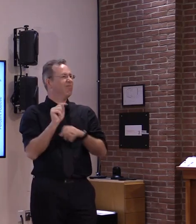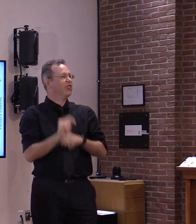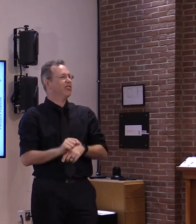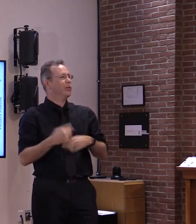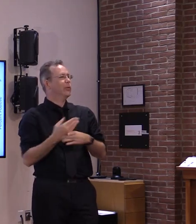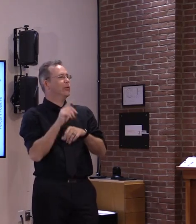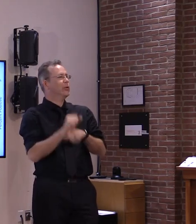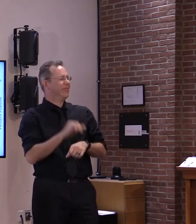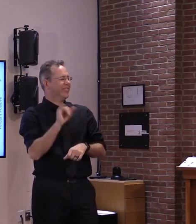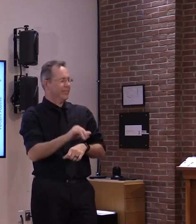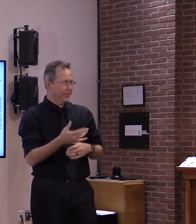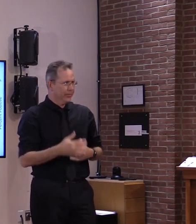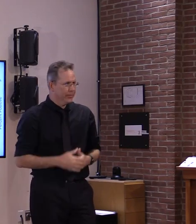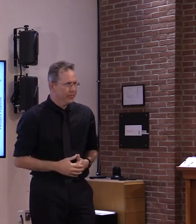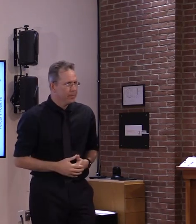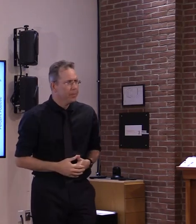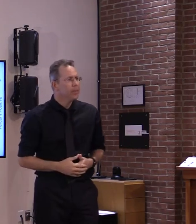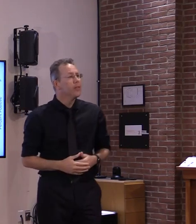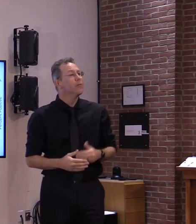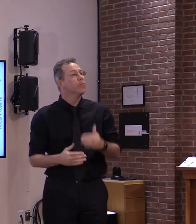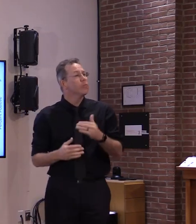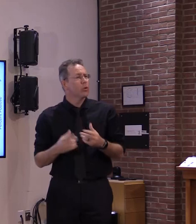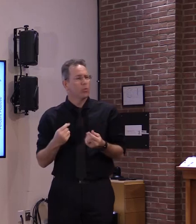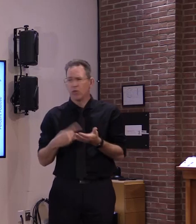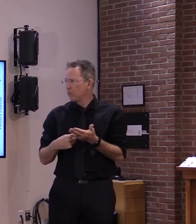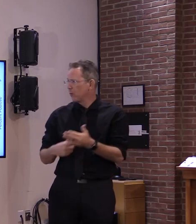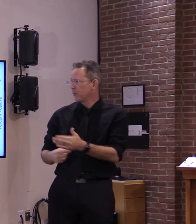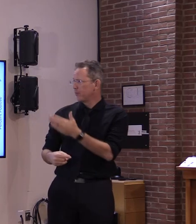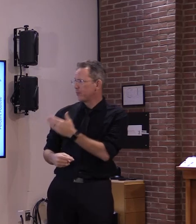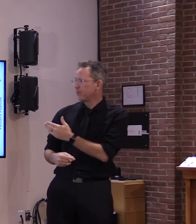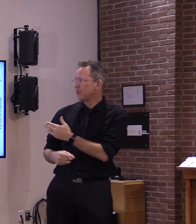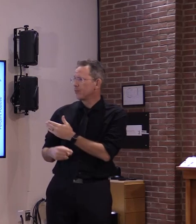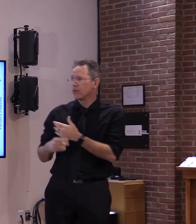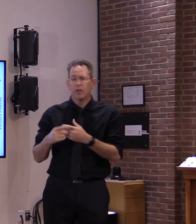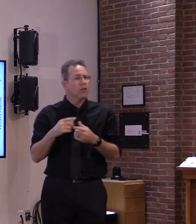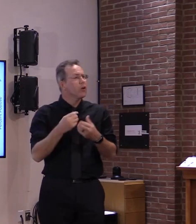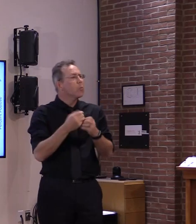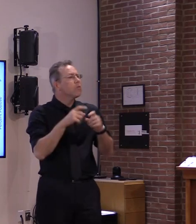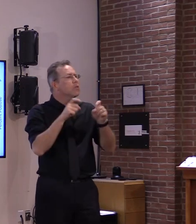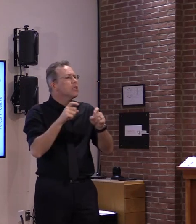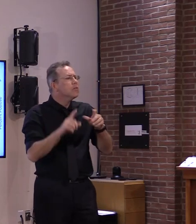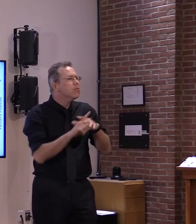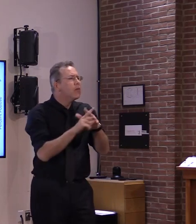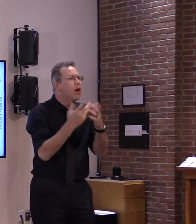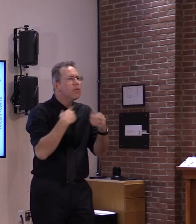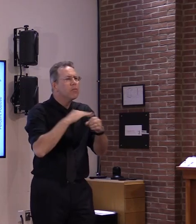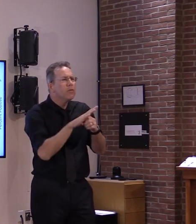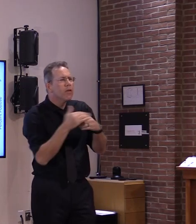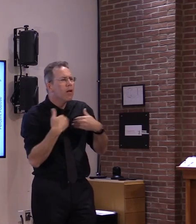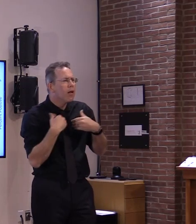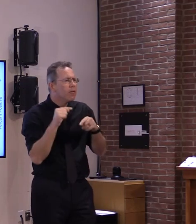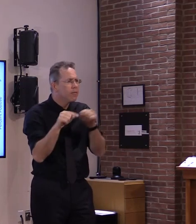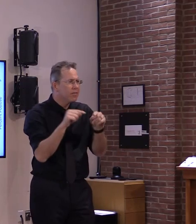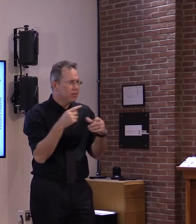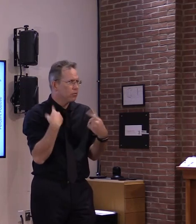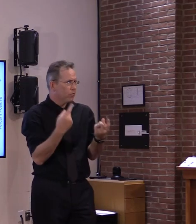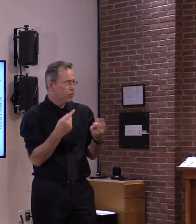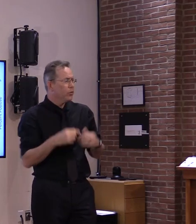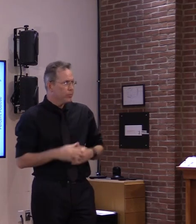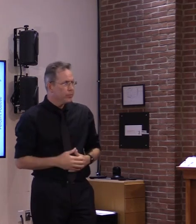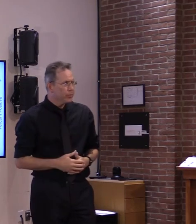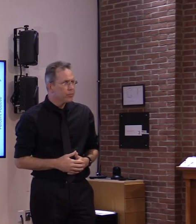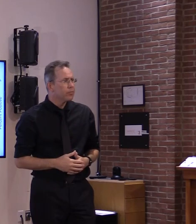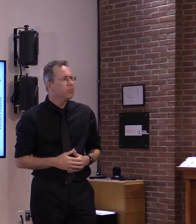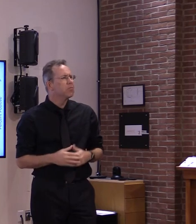We talk frequently about the percent positivity of our tests as a major guardrail that